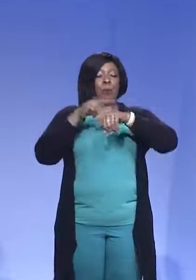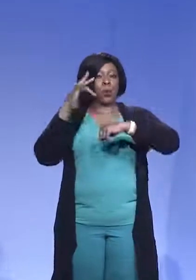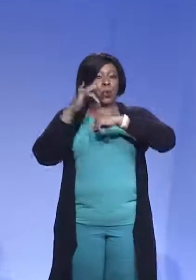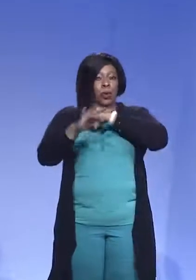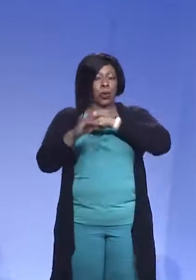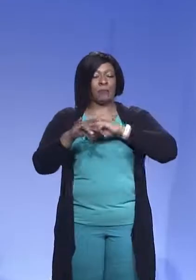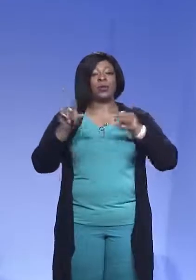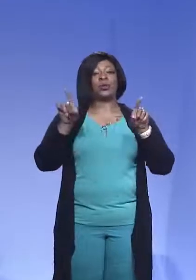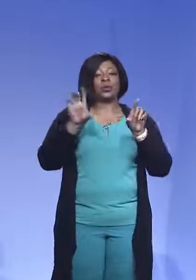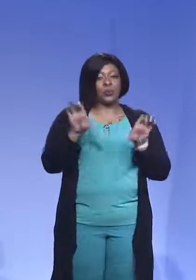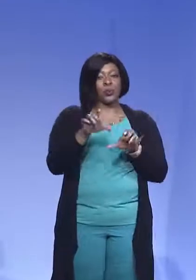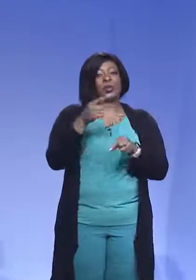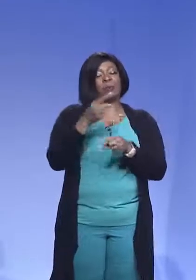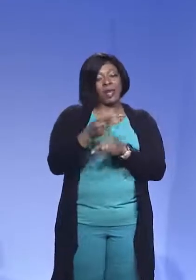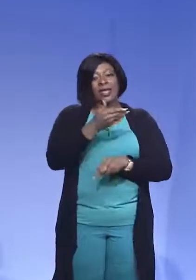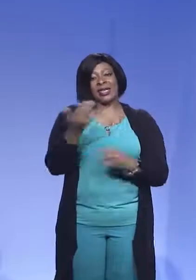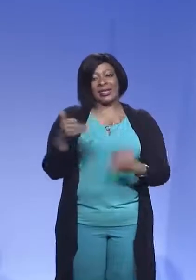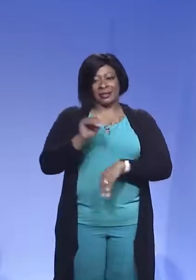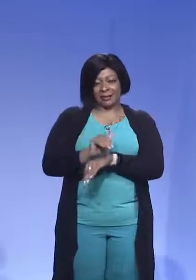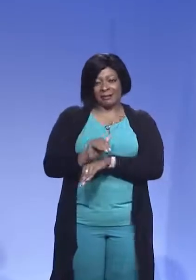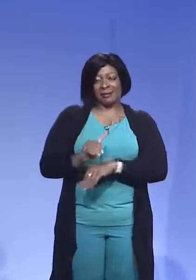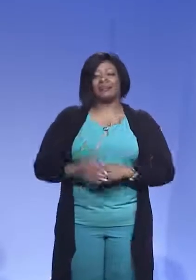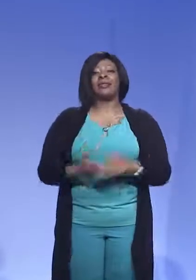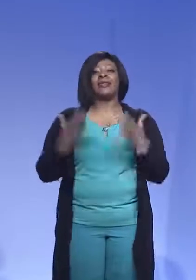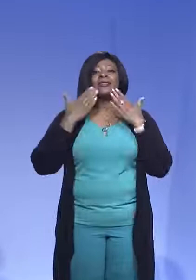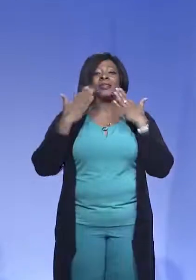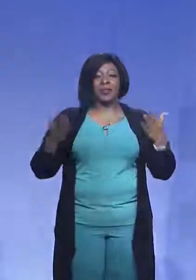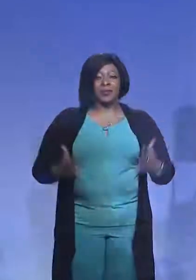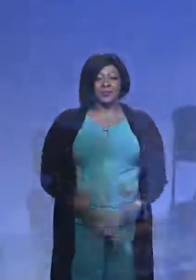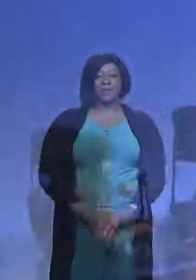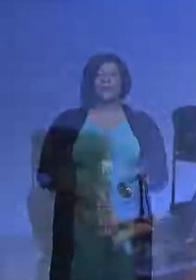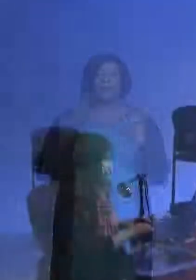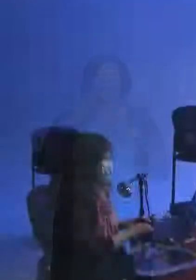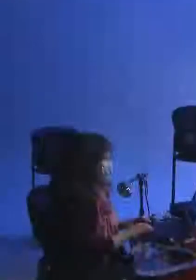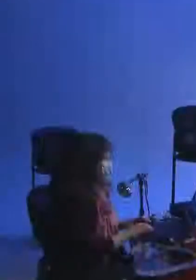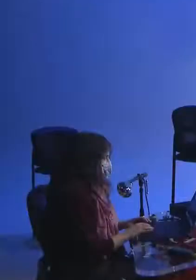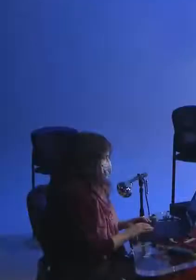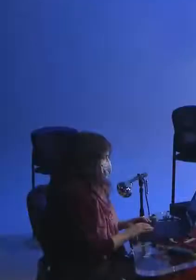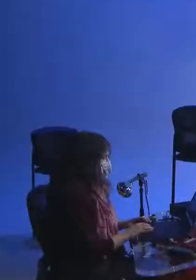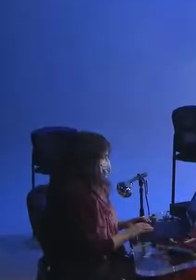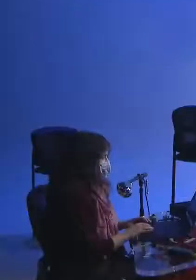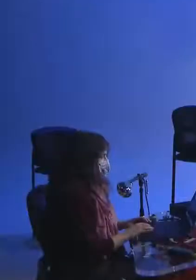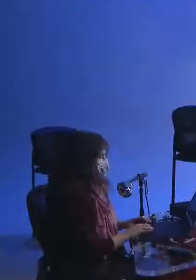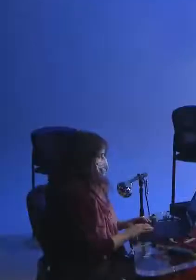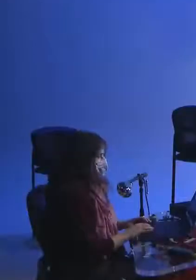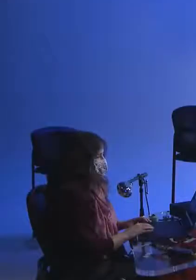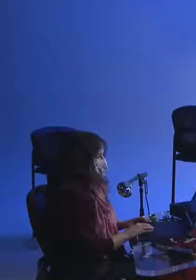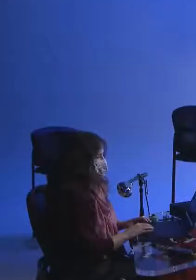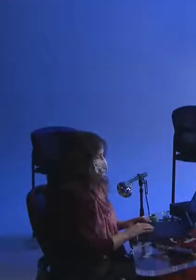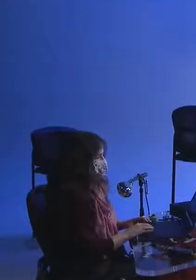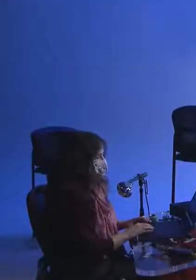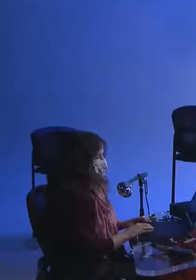by doing the right thing tonight. Thank you. Thanks, everyone. We'll see you back here on Tuesday.